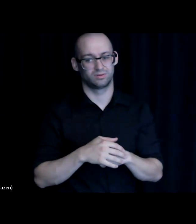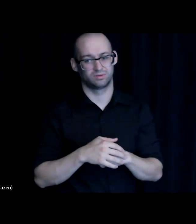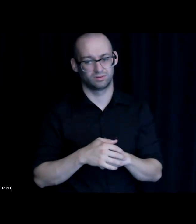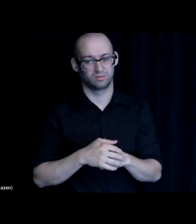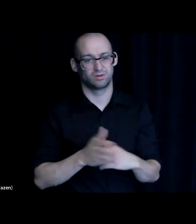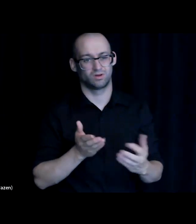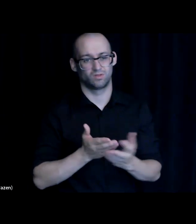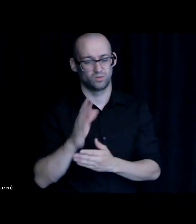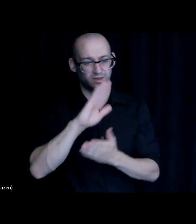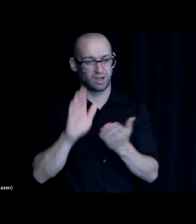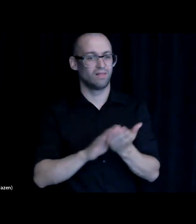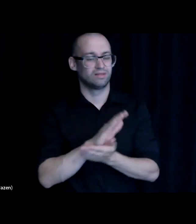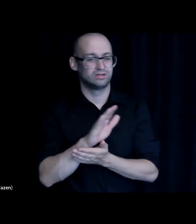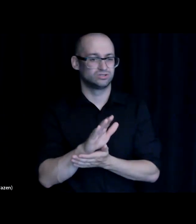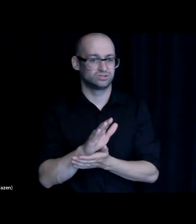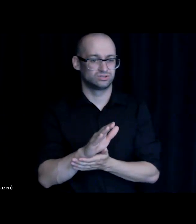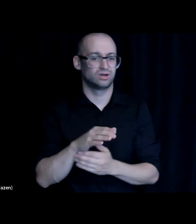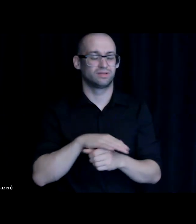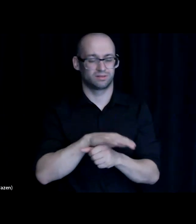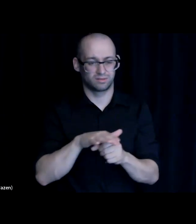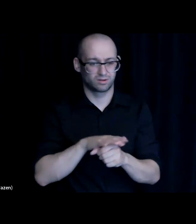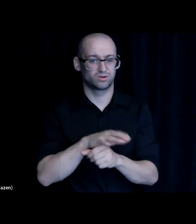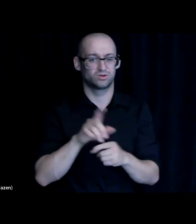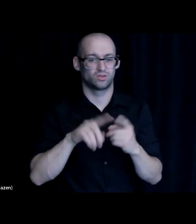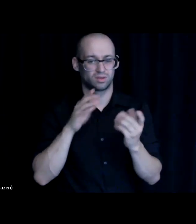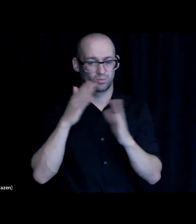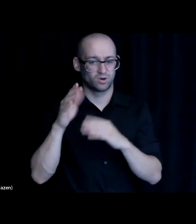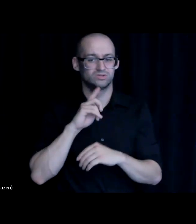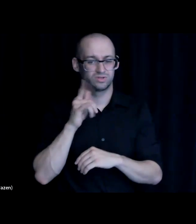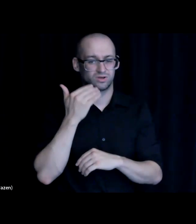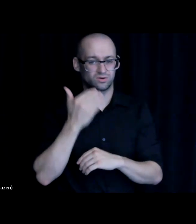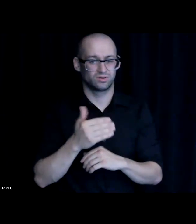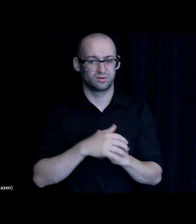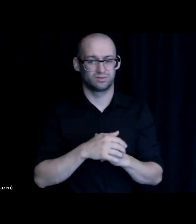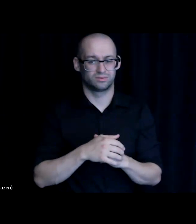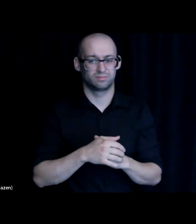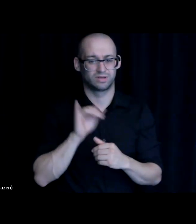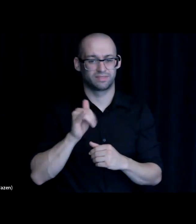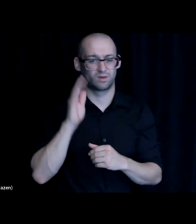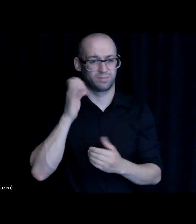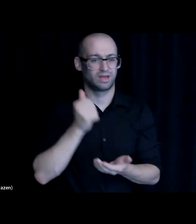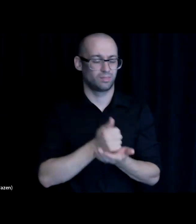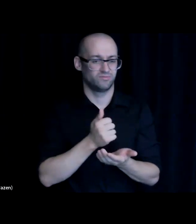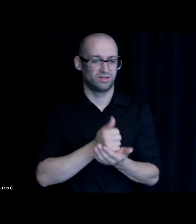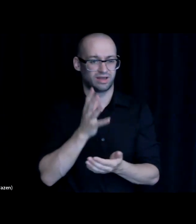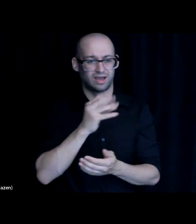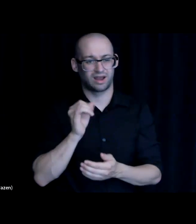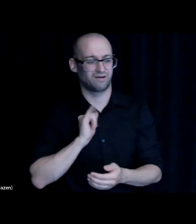the colleges and locally to the communities is really good. And that'd be really helpful. And I found